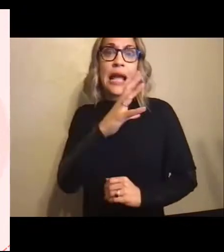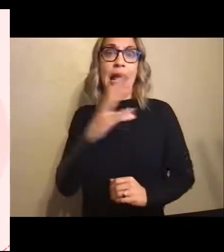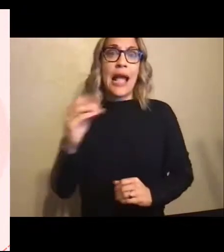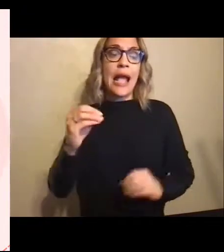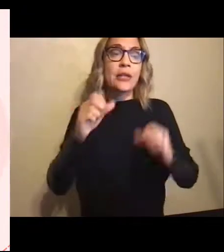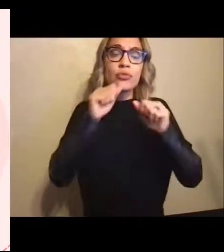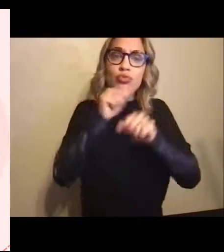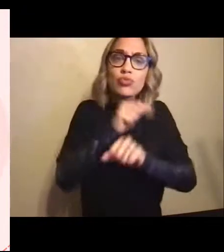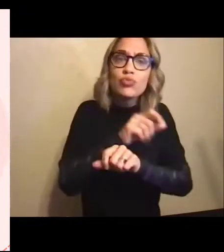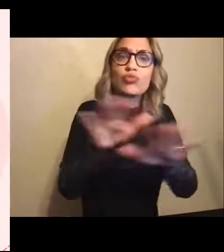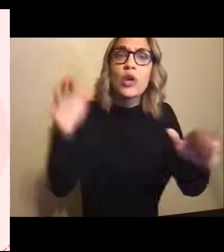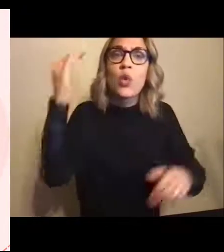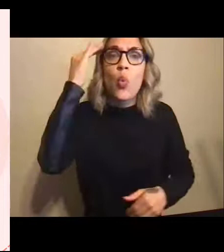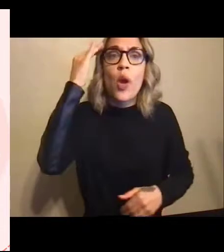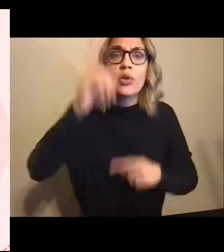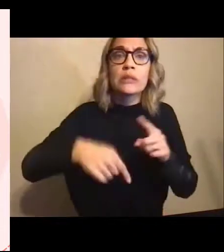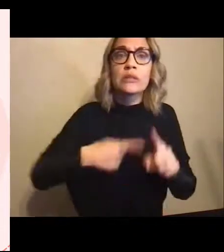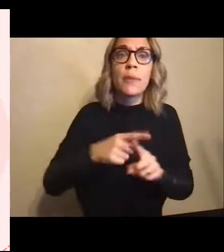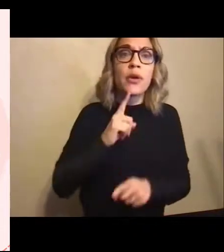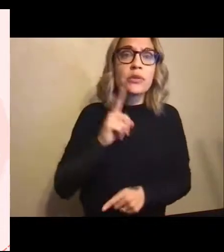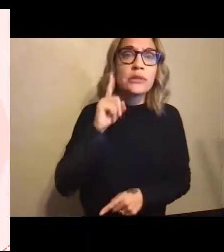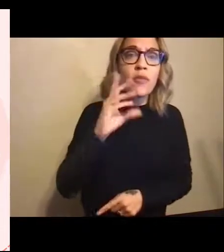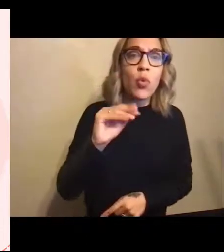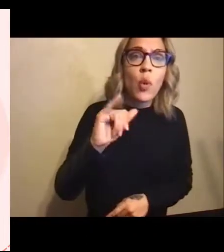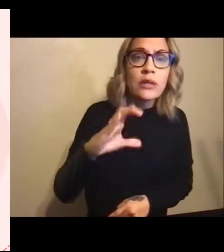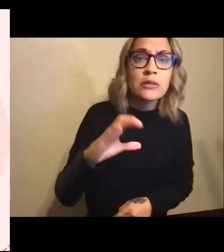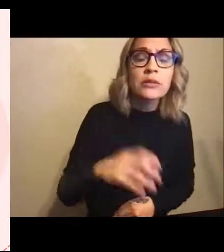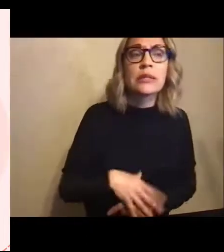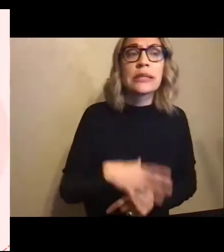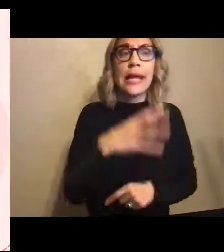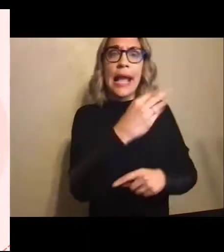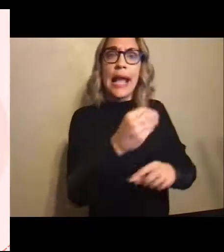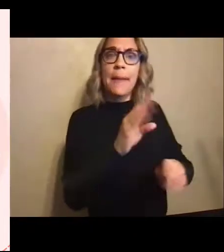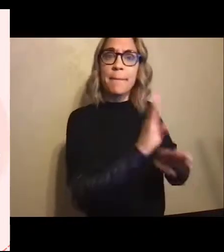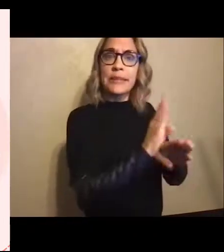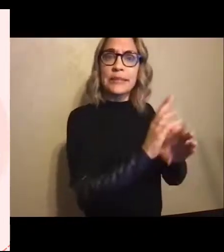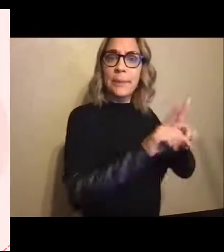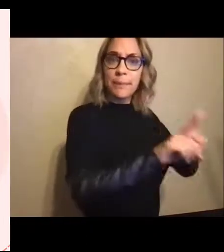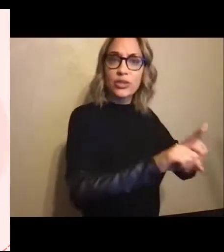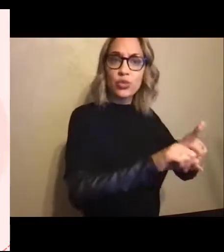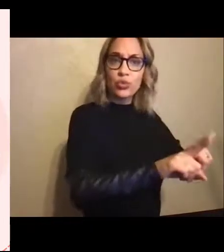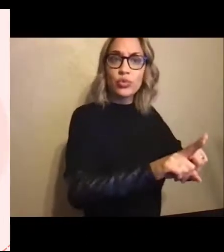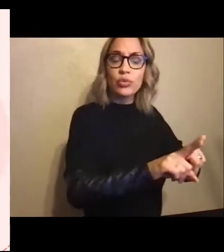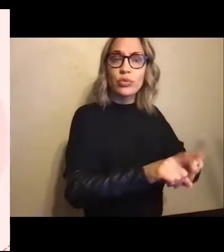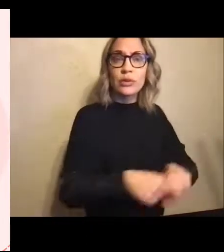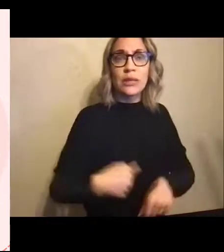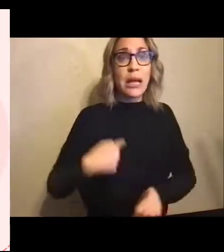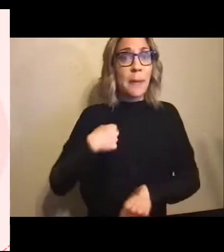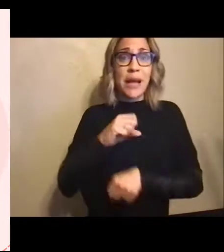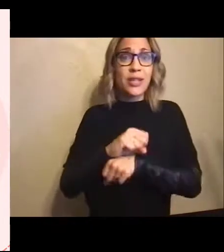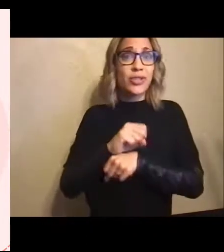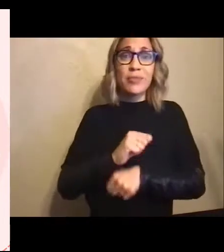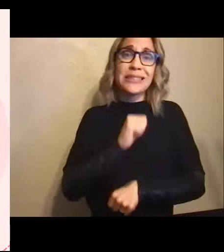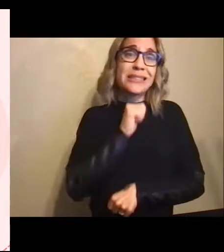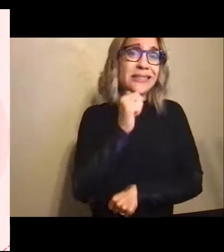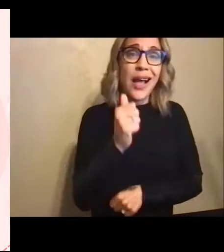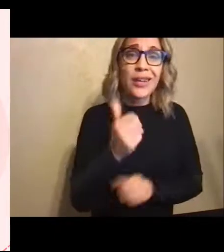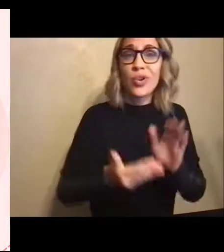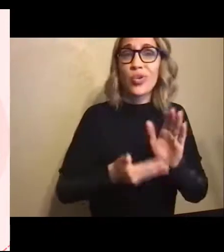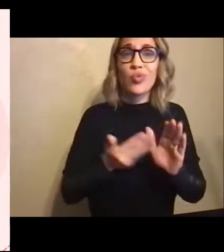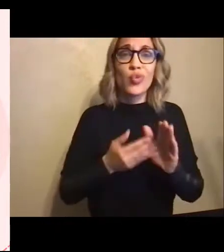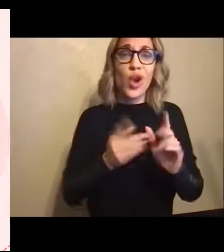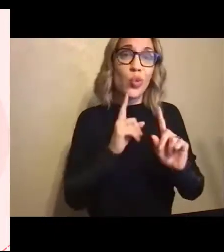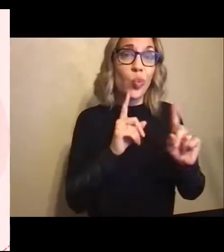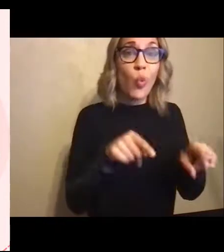My job is to work with clients and to facilitate with clients and work with deaf individuals and be